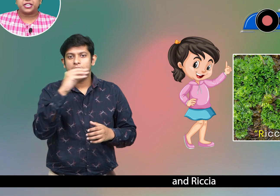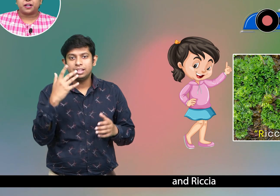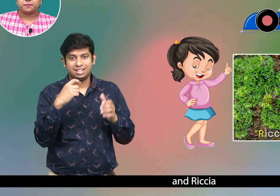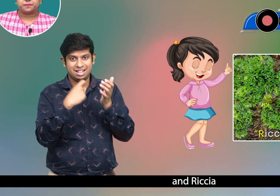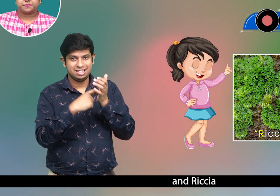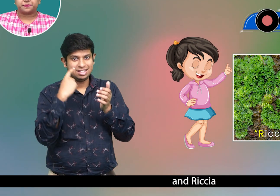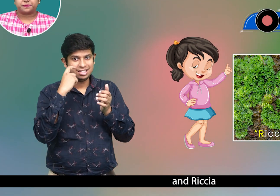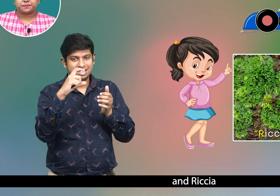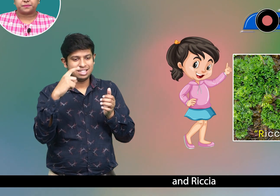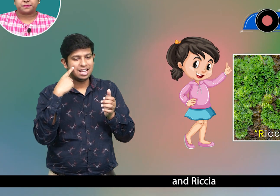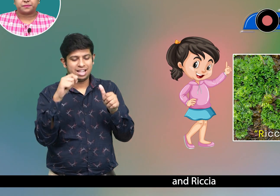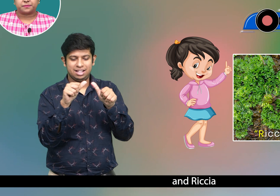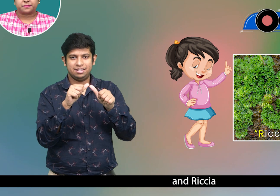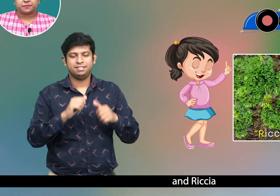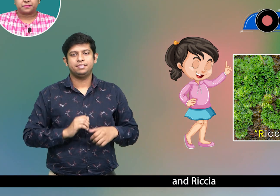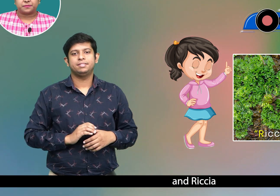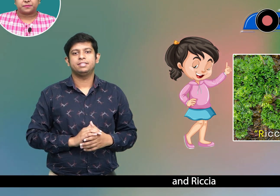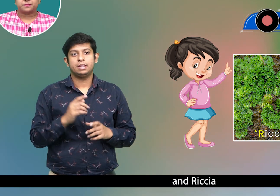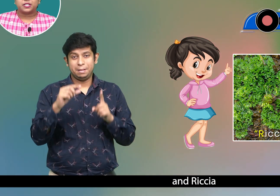and Riccia.